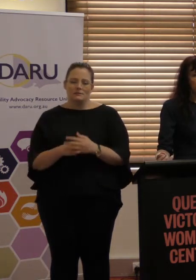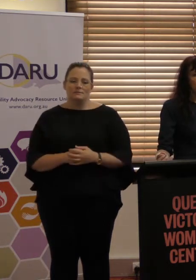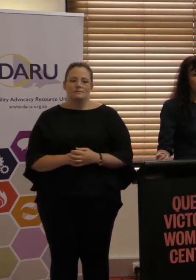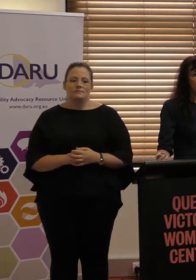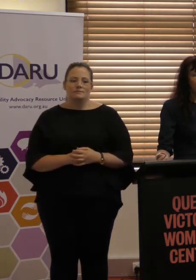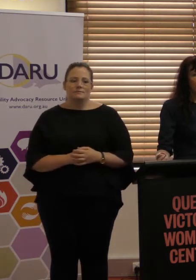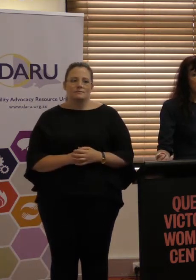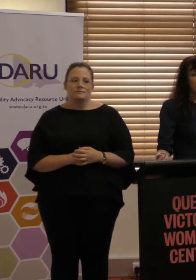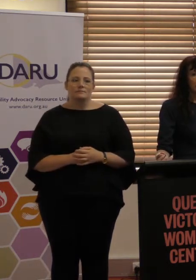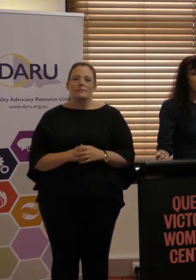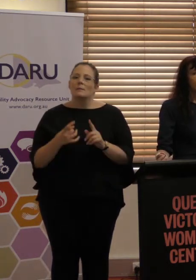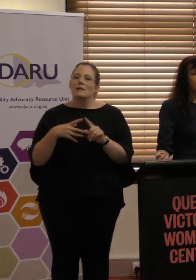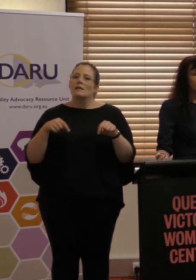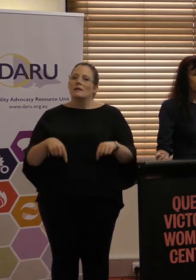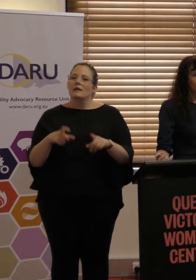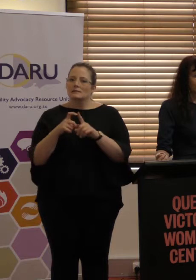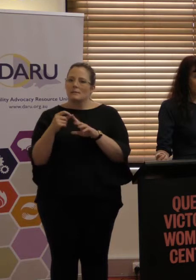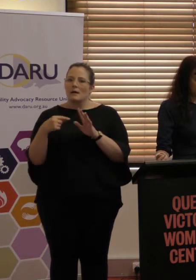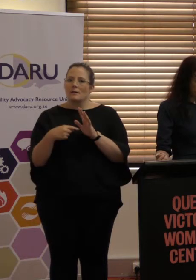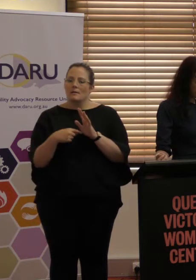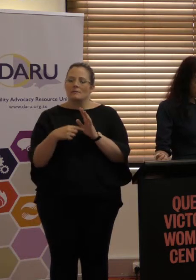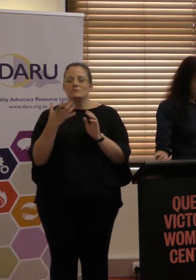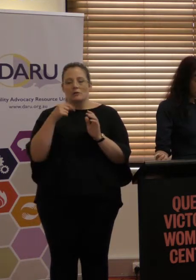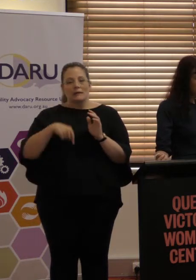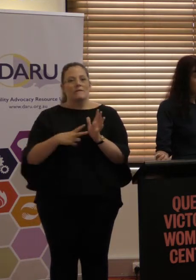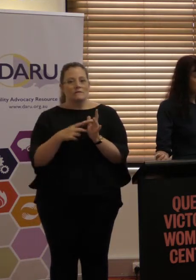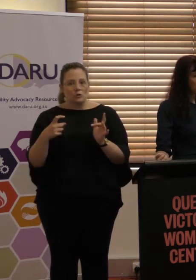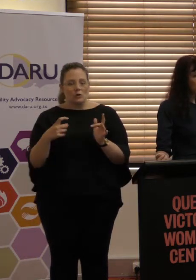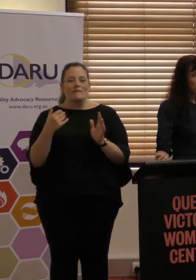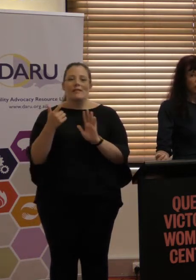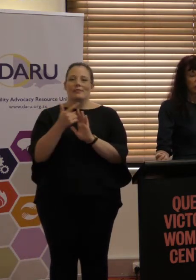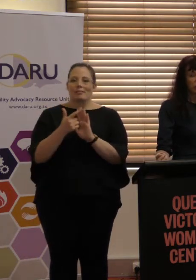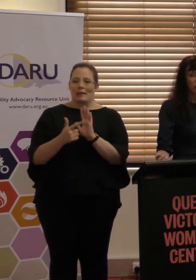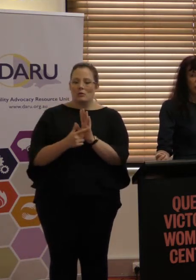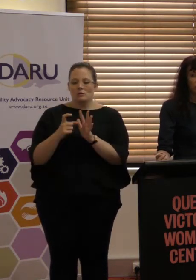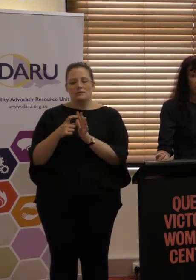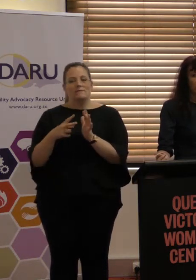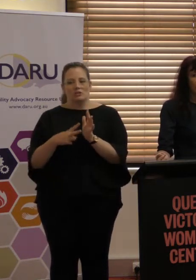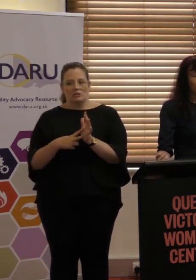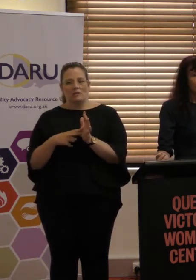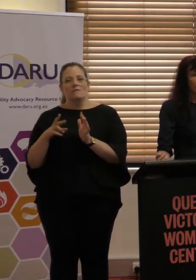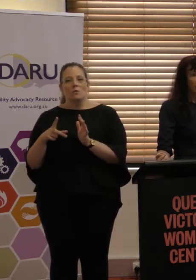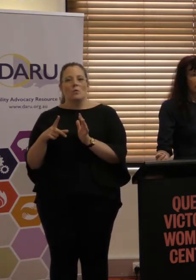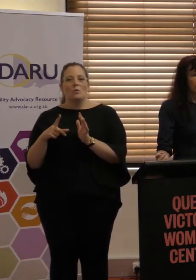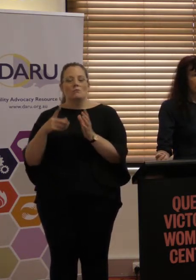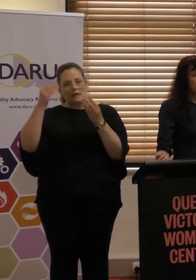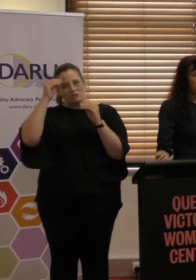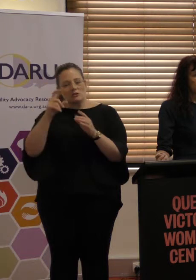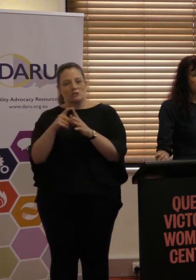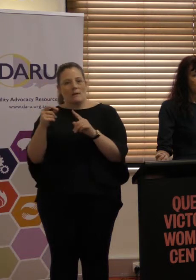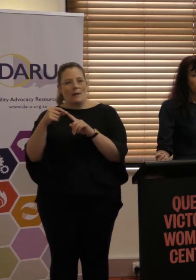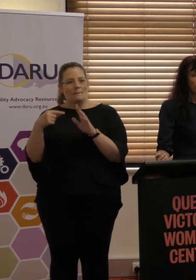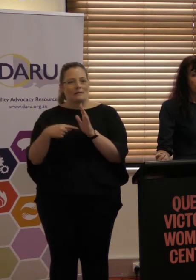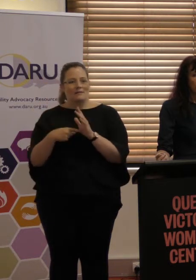in Victoria, it's the Legal Division who are in the Department of Education that seem to